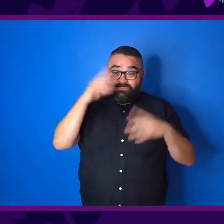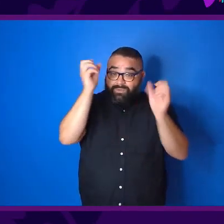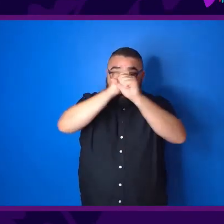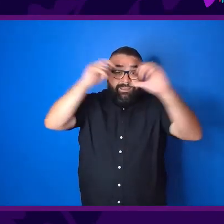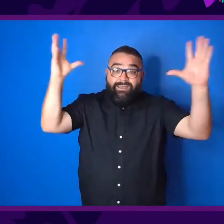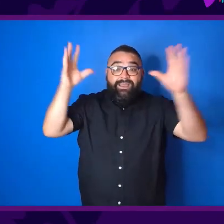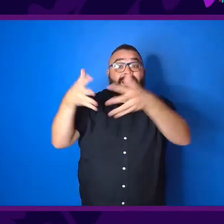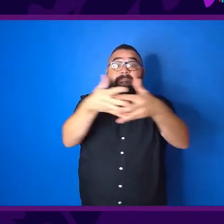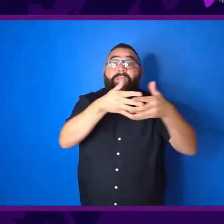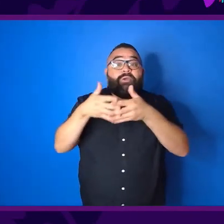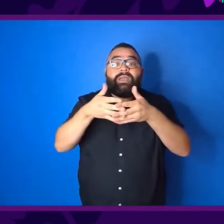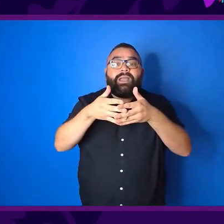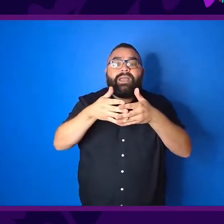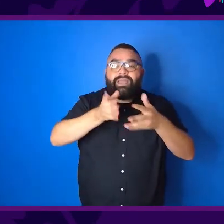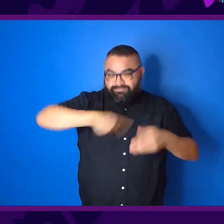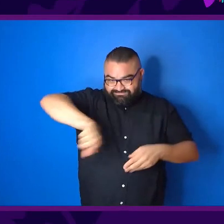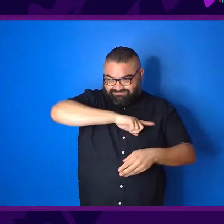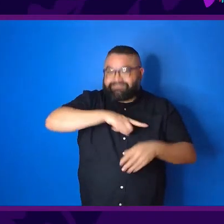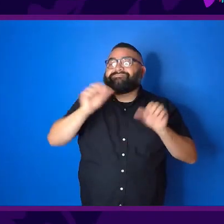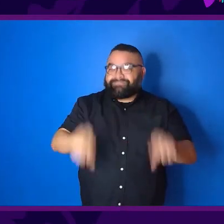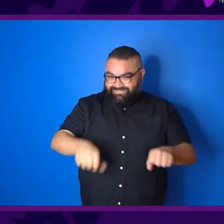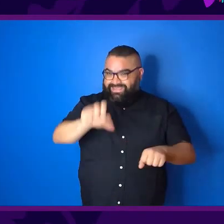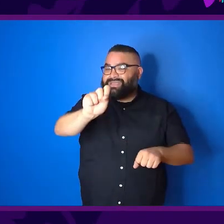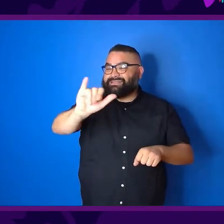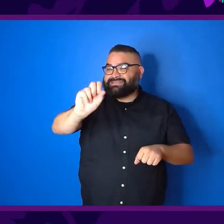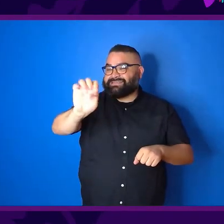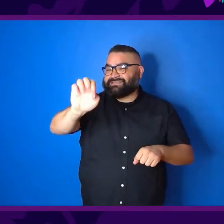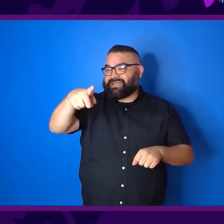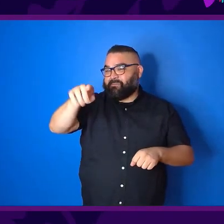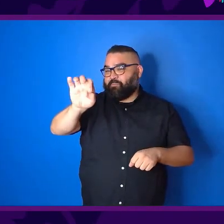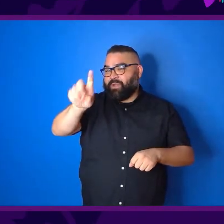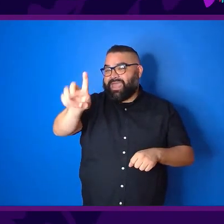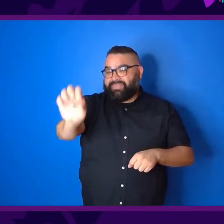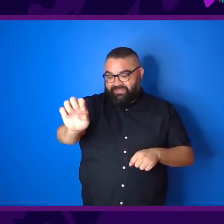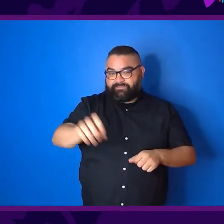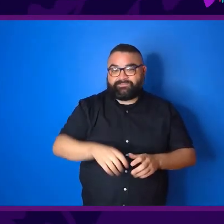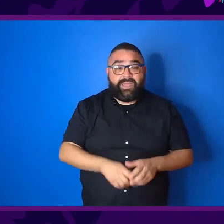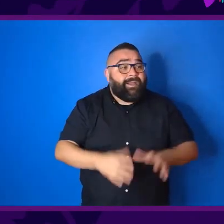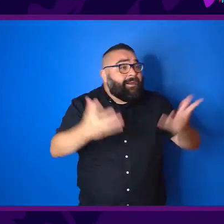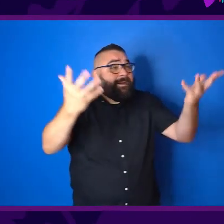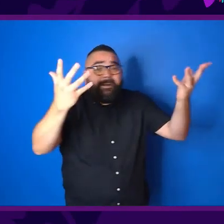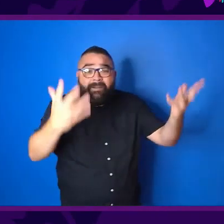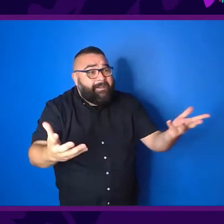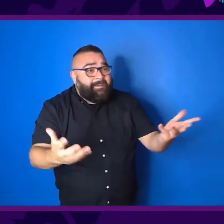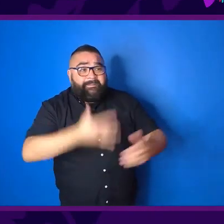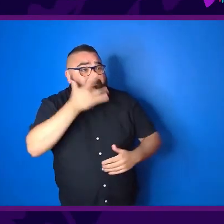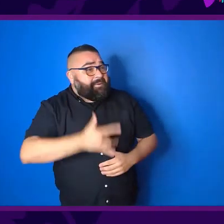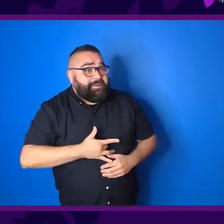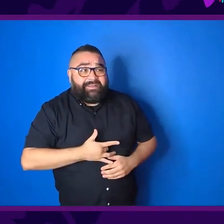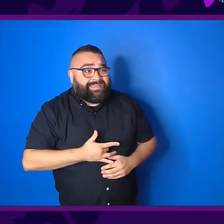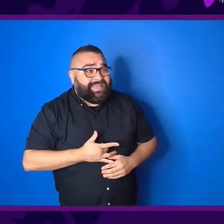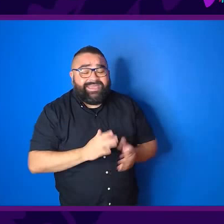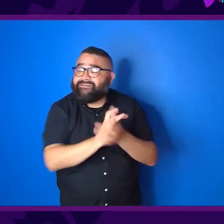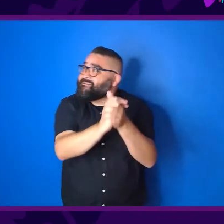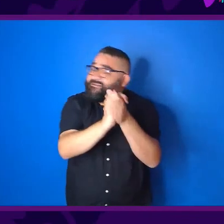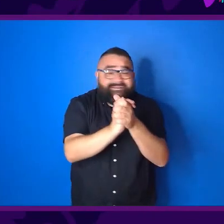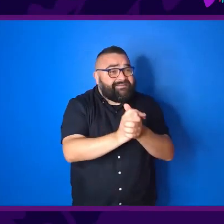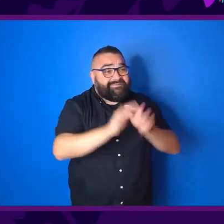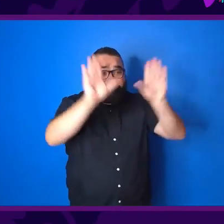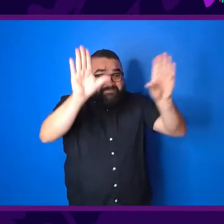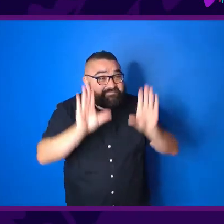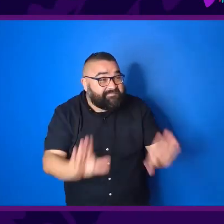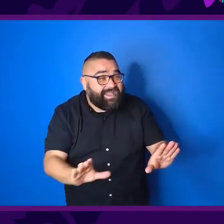puede. Big, big birthday love to the magnificent, incredible, one-of-a-kind